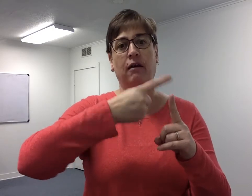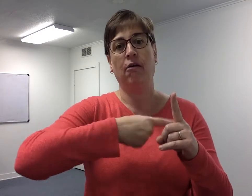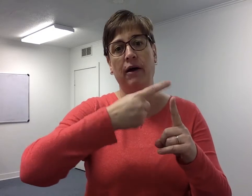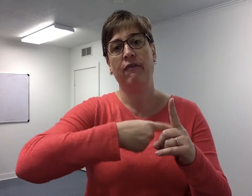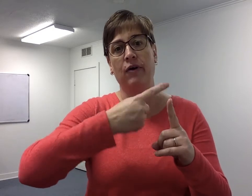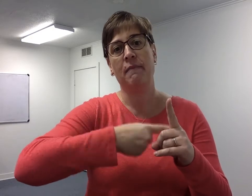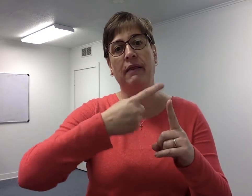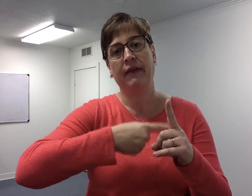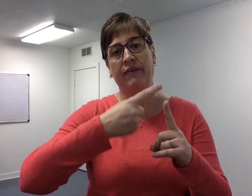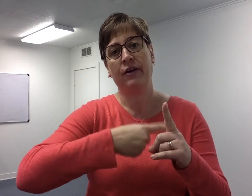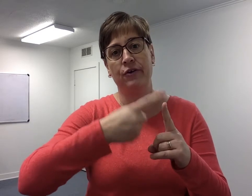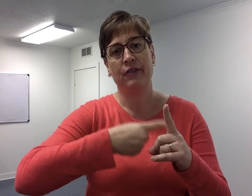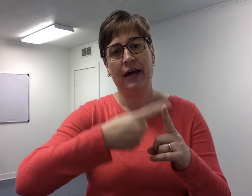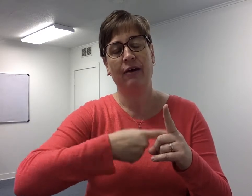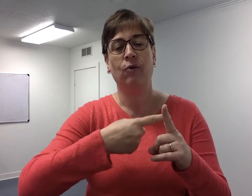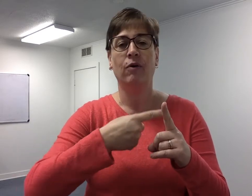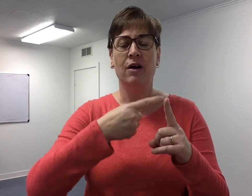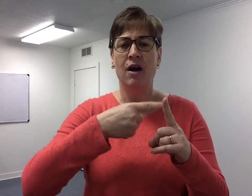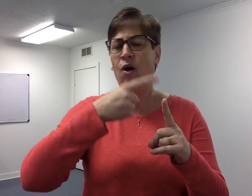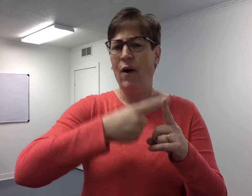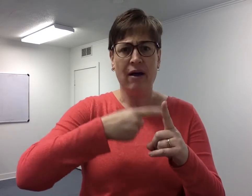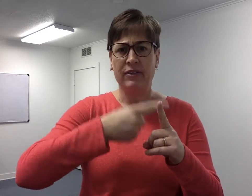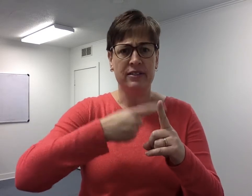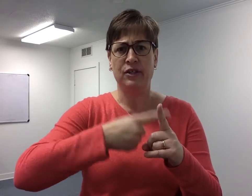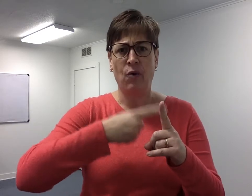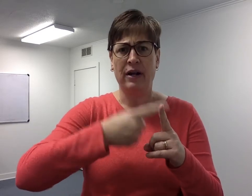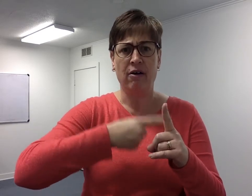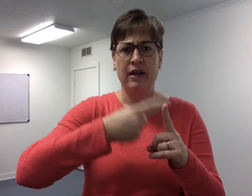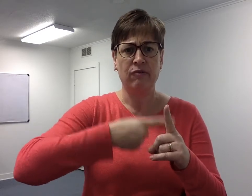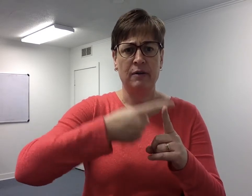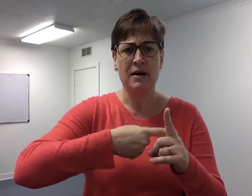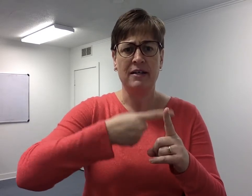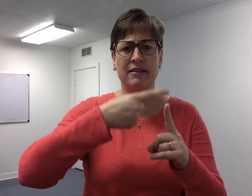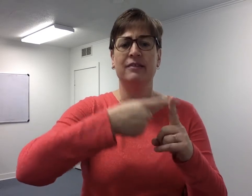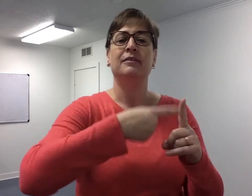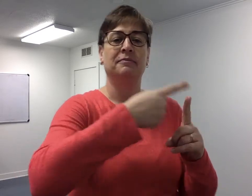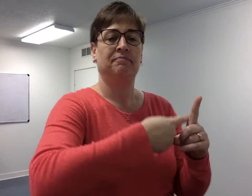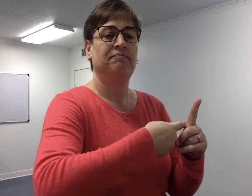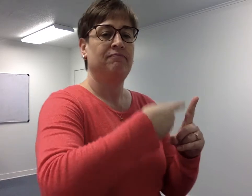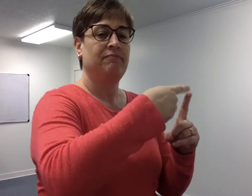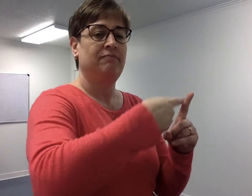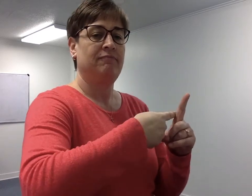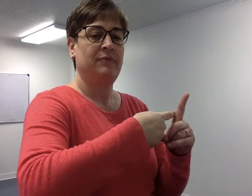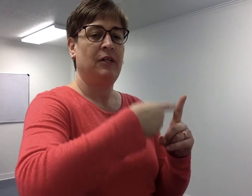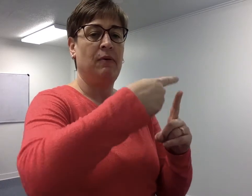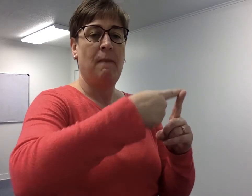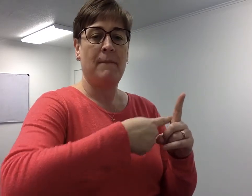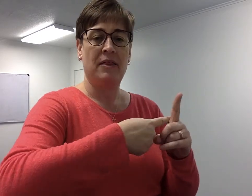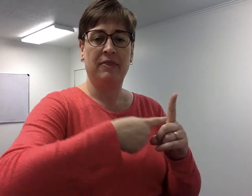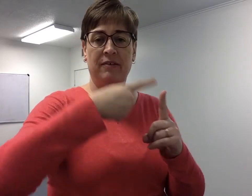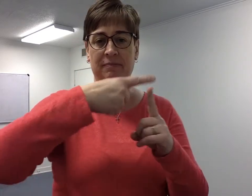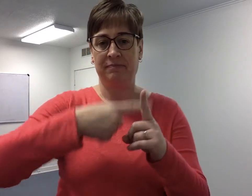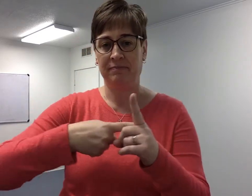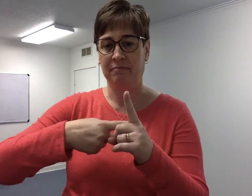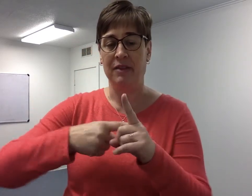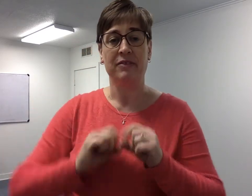oh, every month I've got to do that. Or, wow, this is going on every month. So, month, month. So